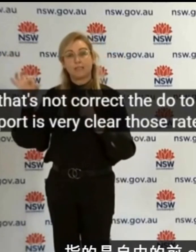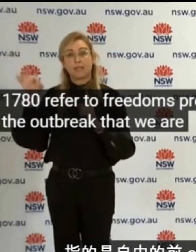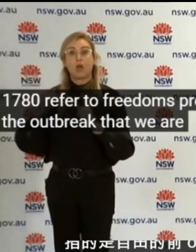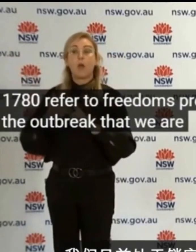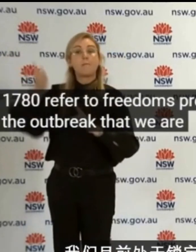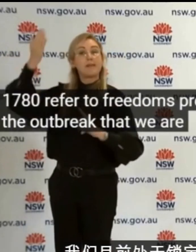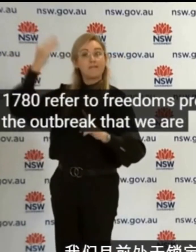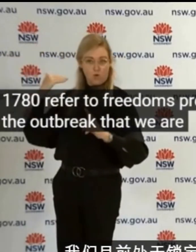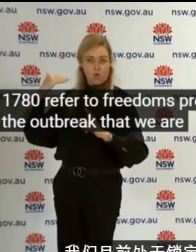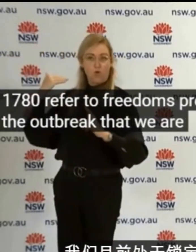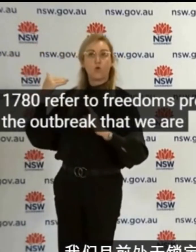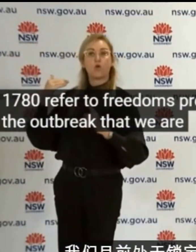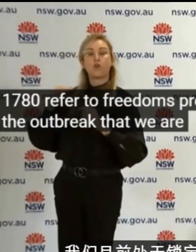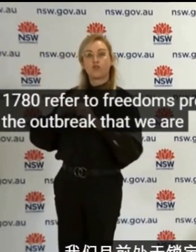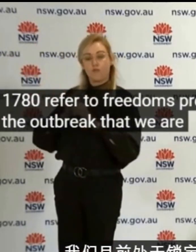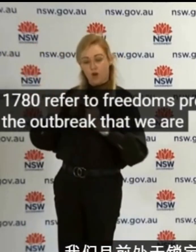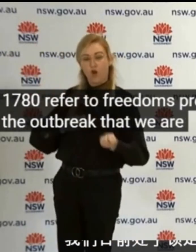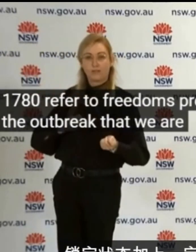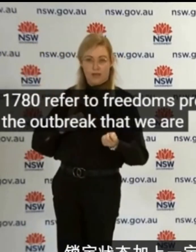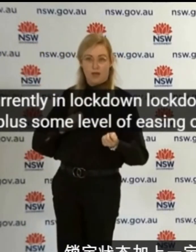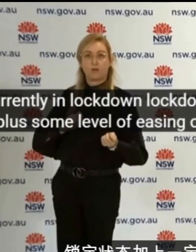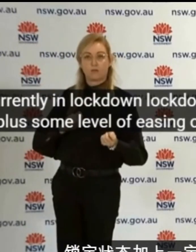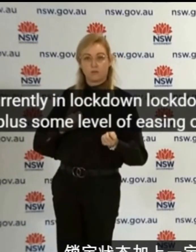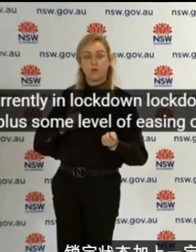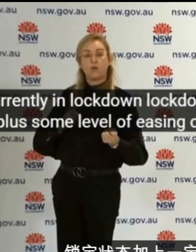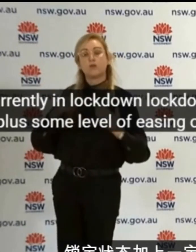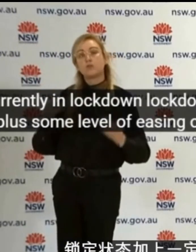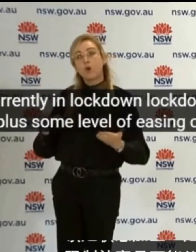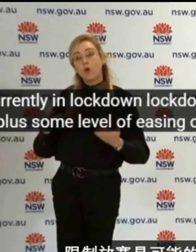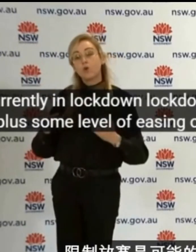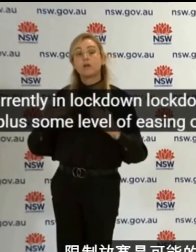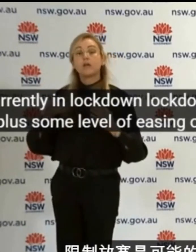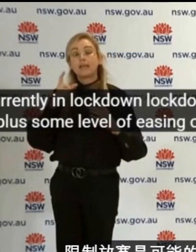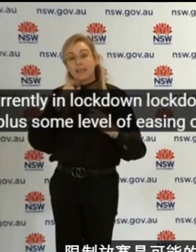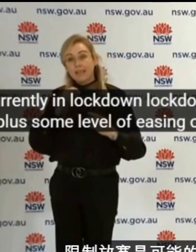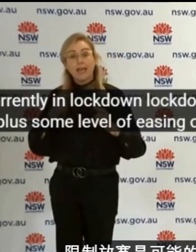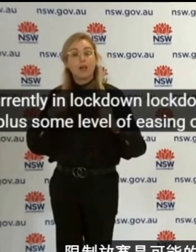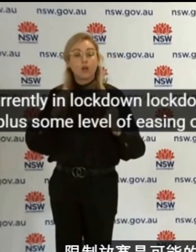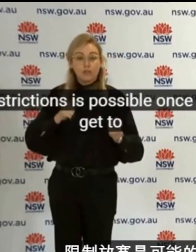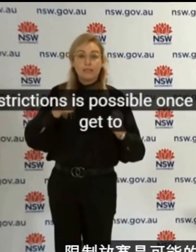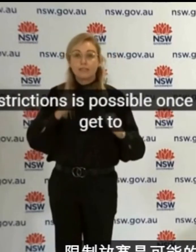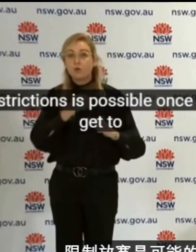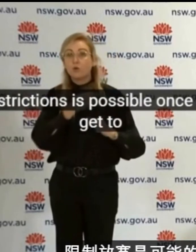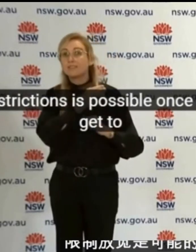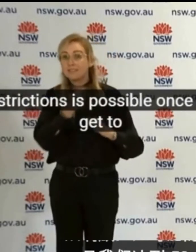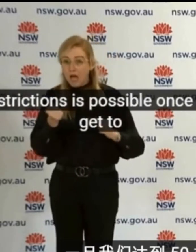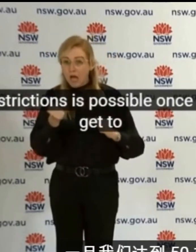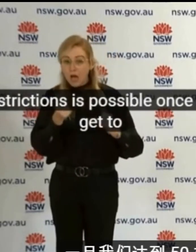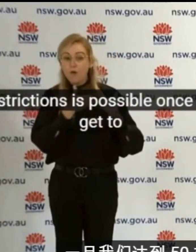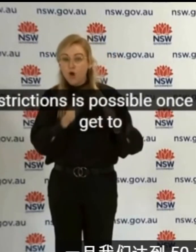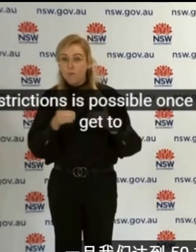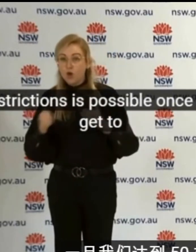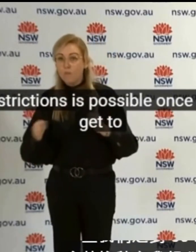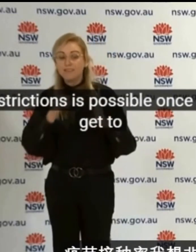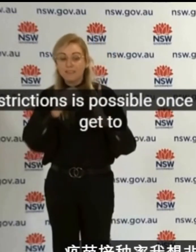lockdown. Lockdown plus some level of easing of restrictions is possible once we get to 50% or 60% rates of vaccination. And